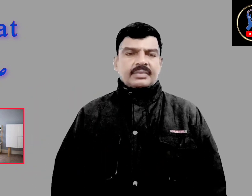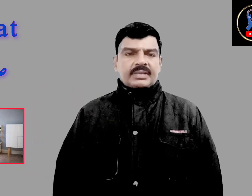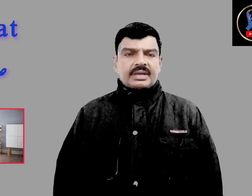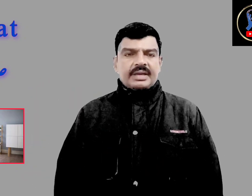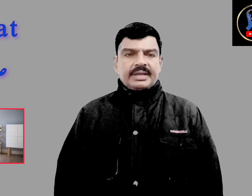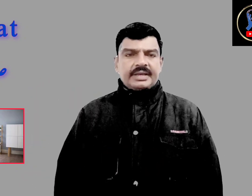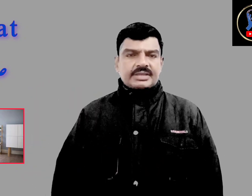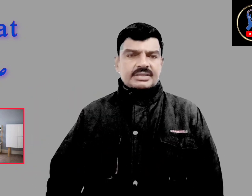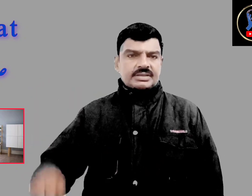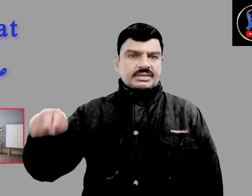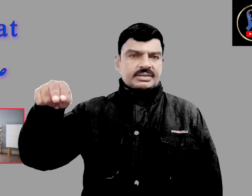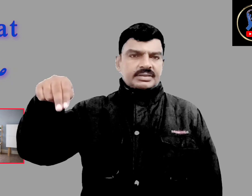neat,